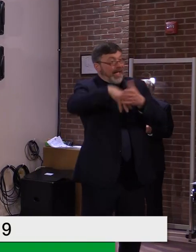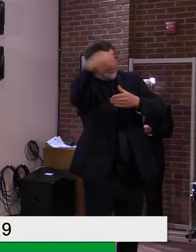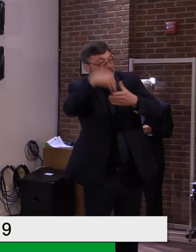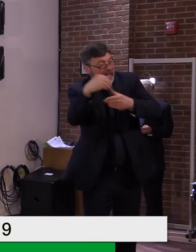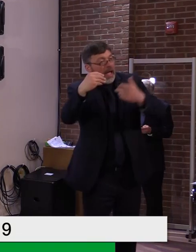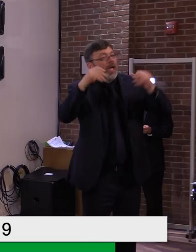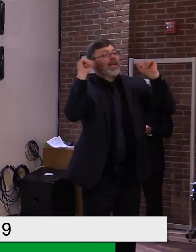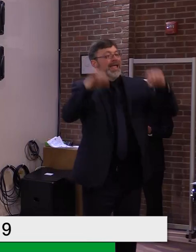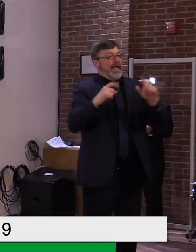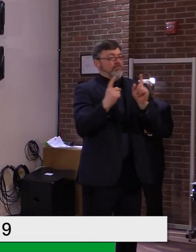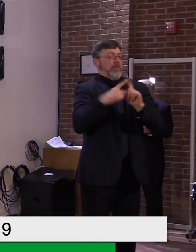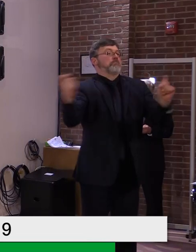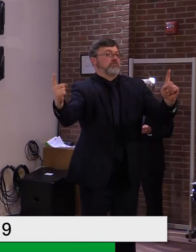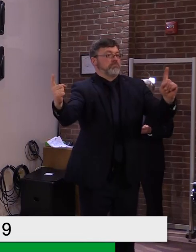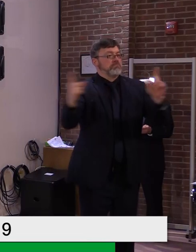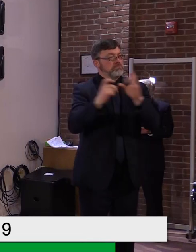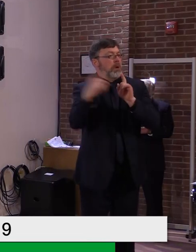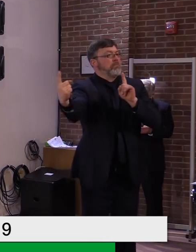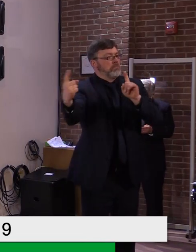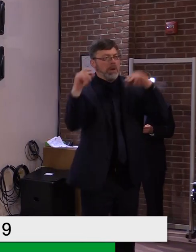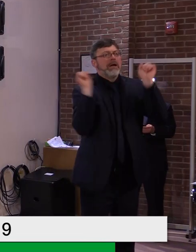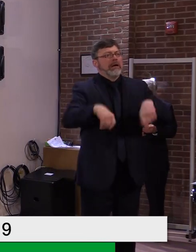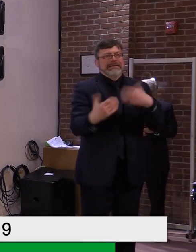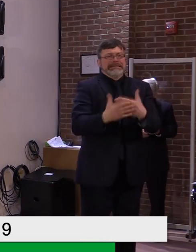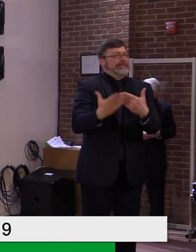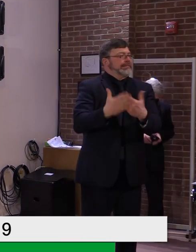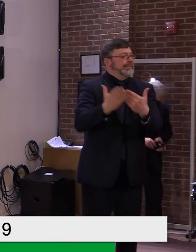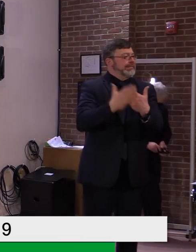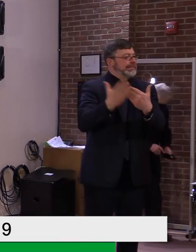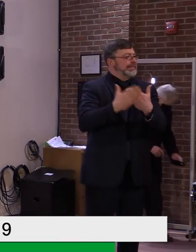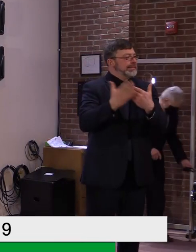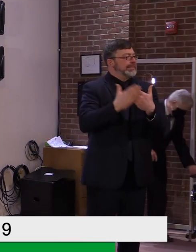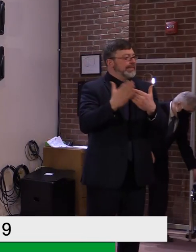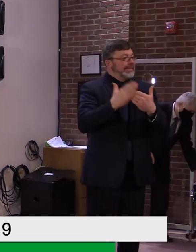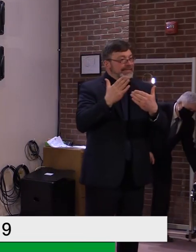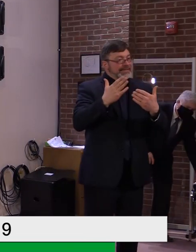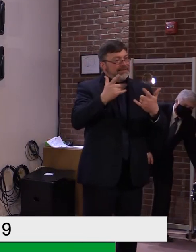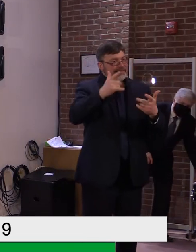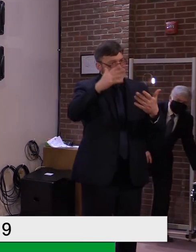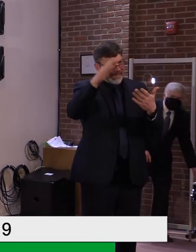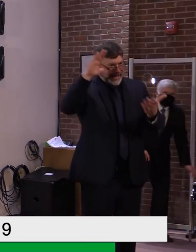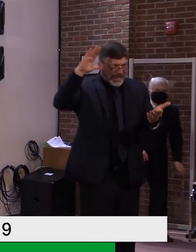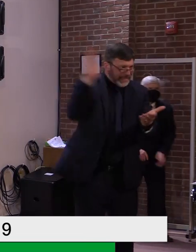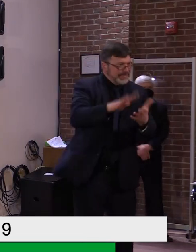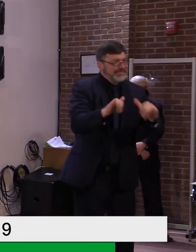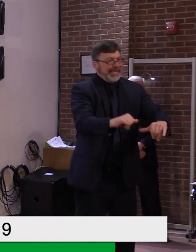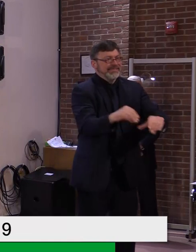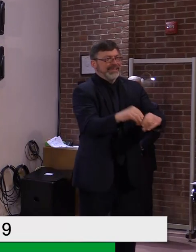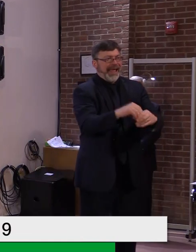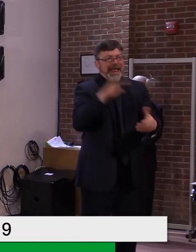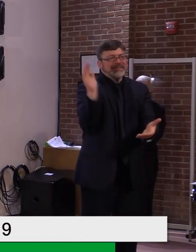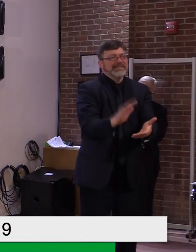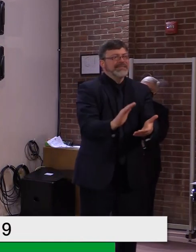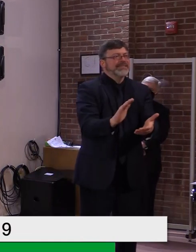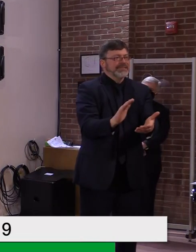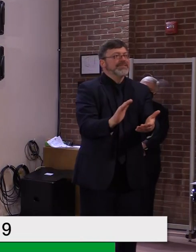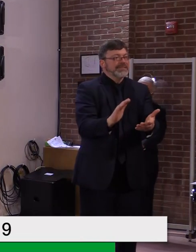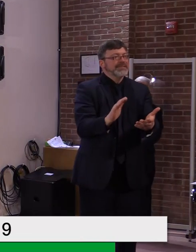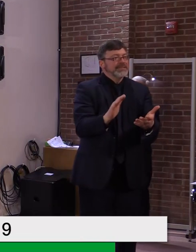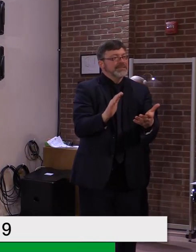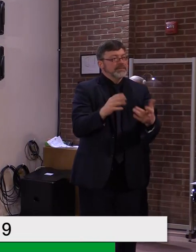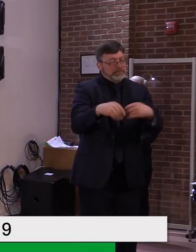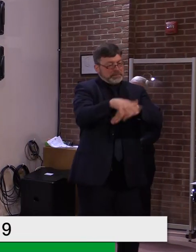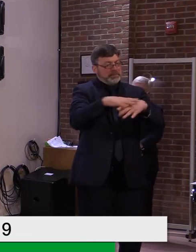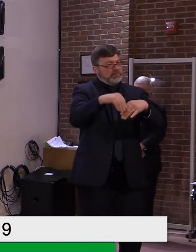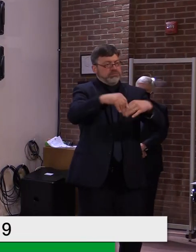gatherings within smaller indoor facilities will be lessened. So we'll have more on that, but as the governor